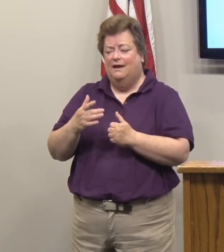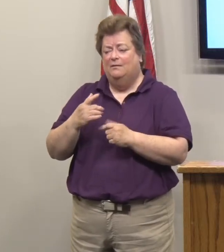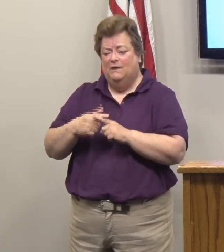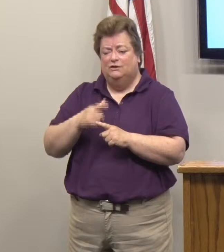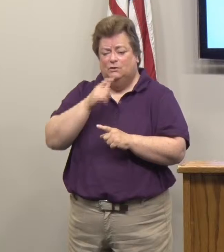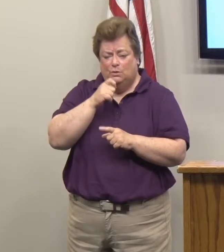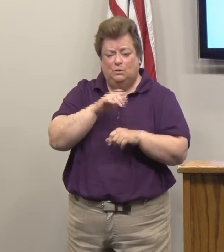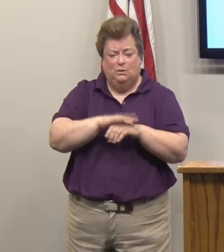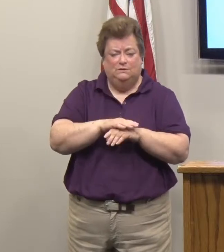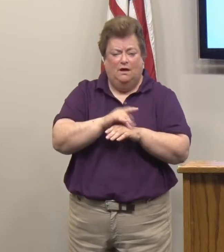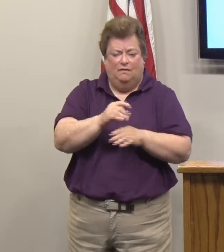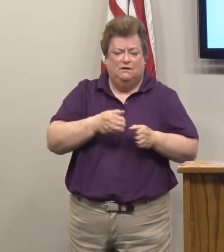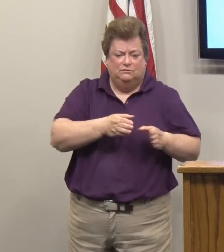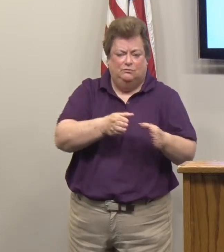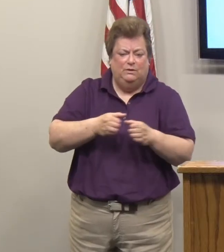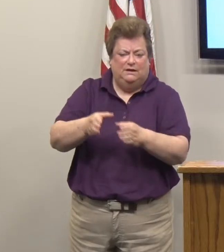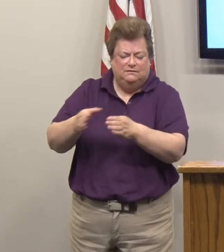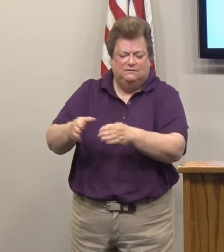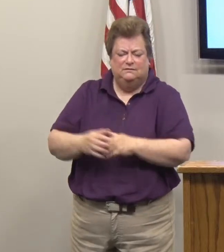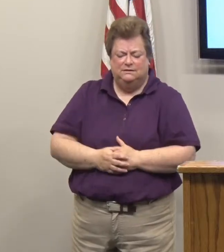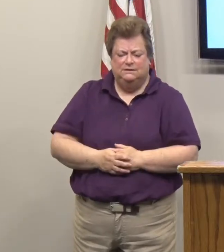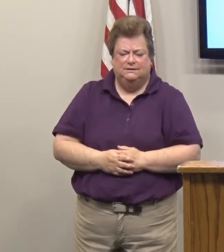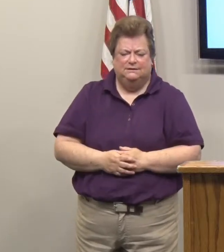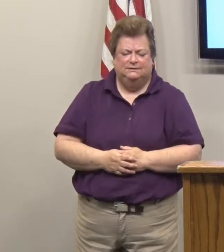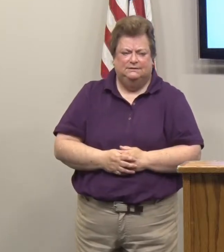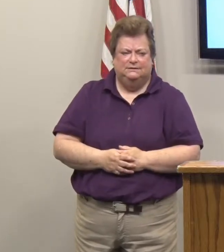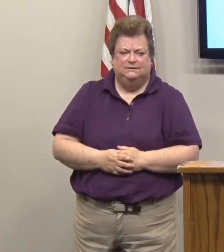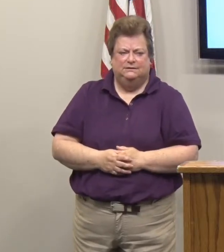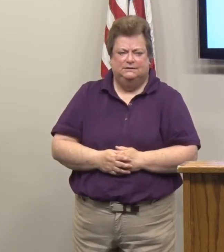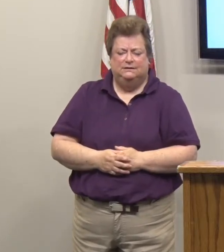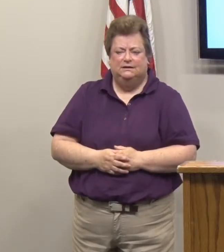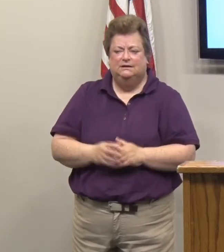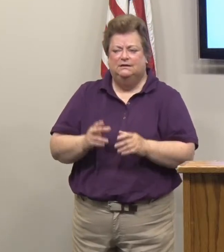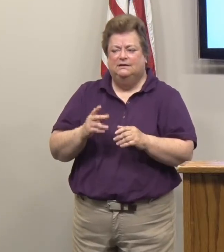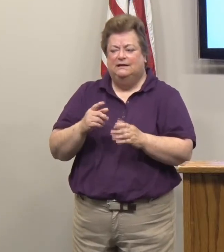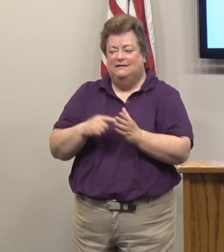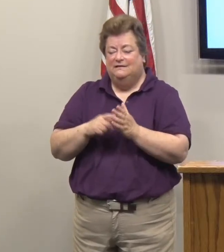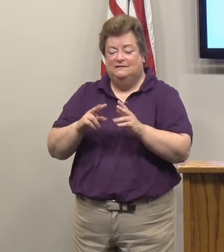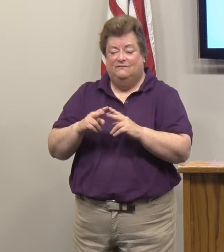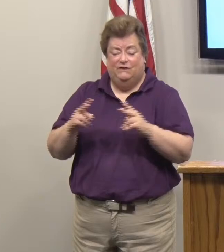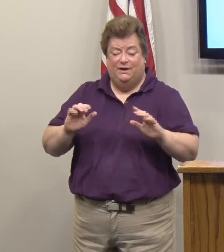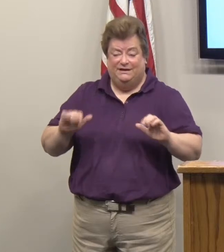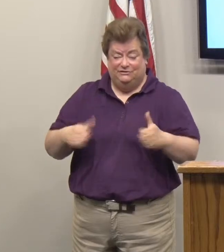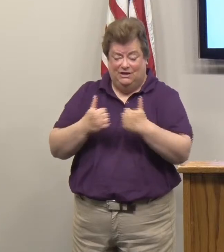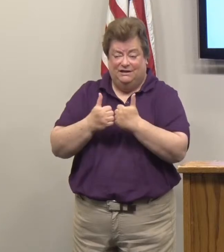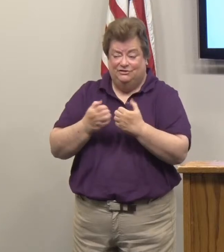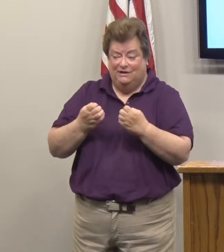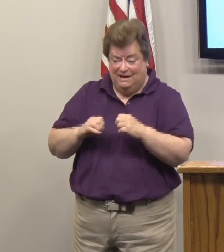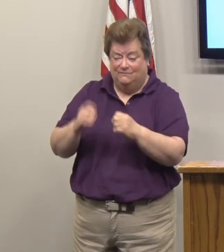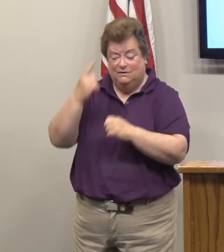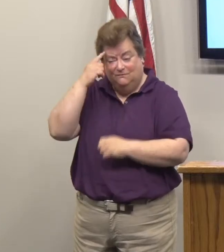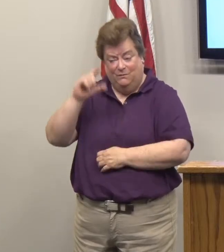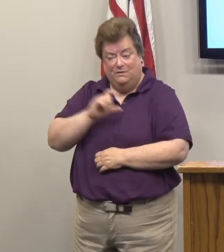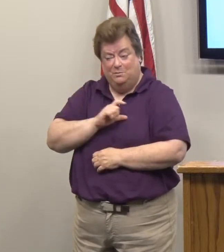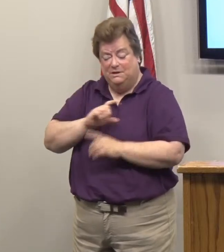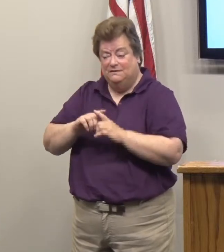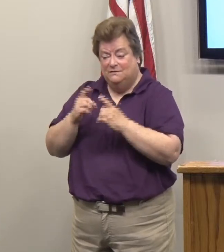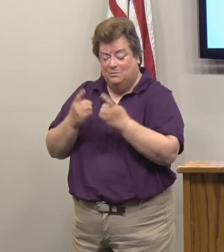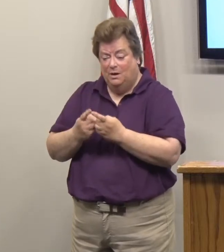slim. We pride ourselves on the quality of what they are able to achieve, assisted by technology to make up